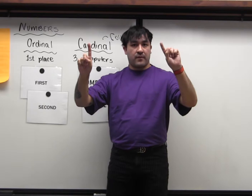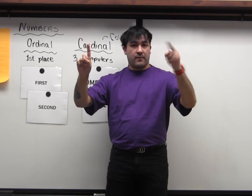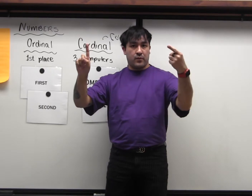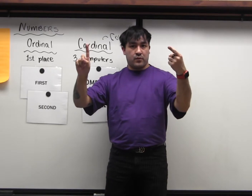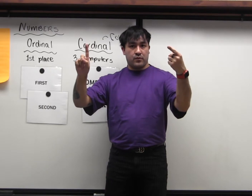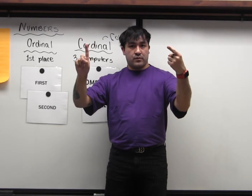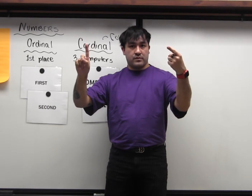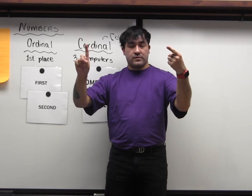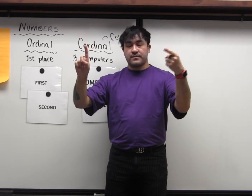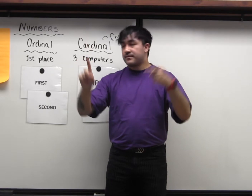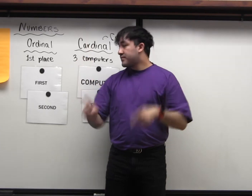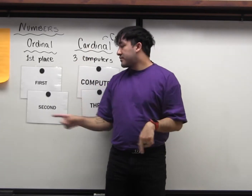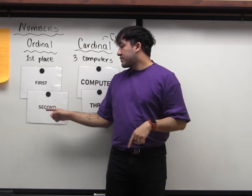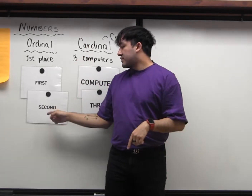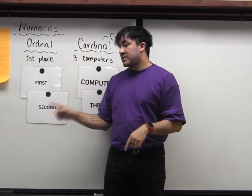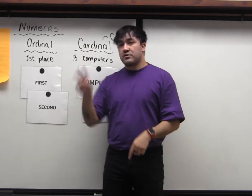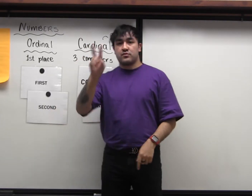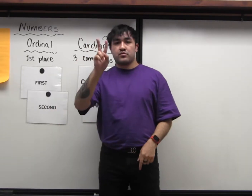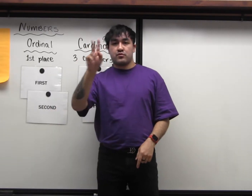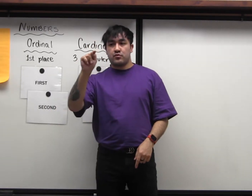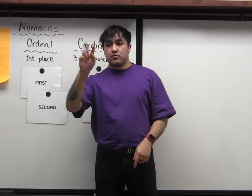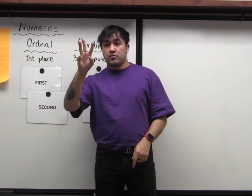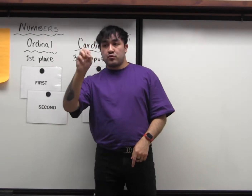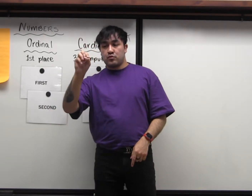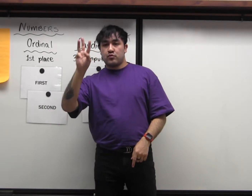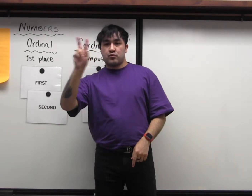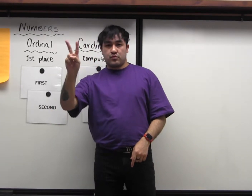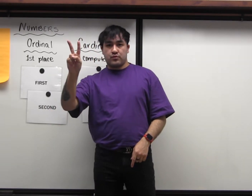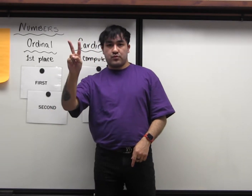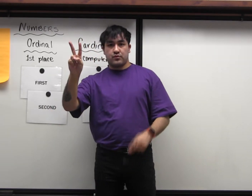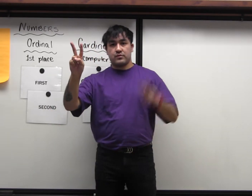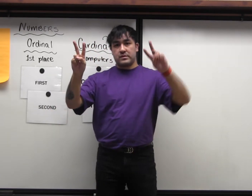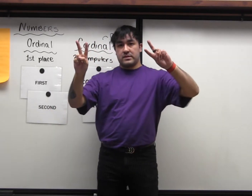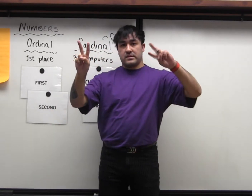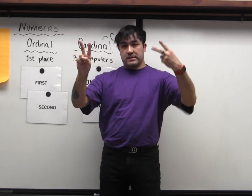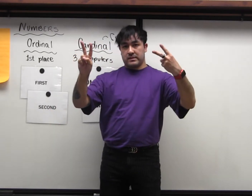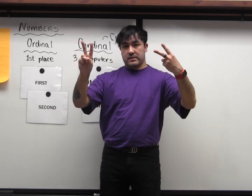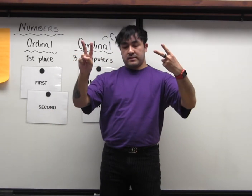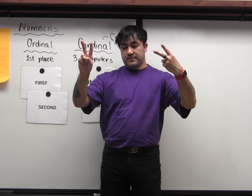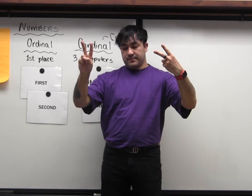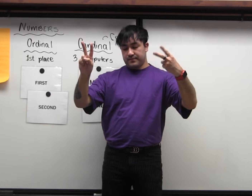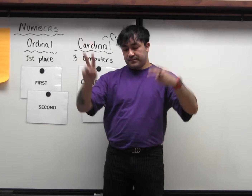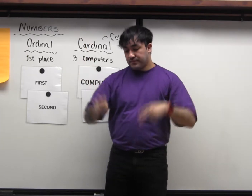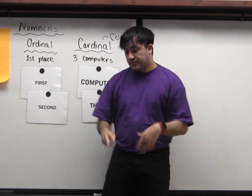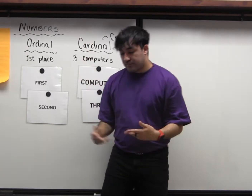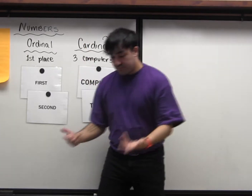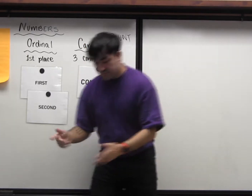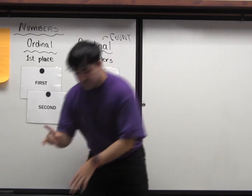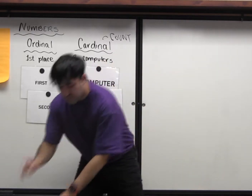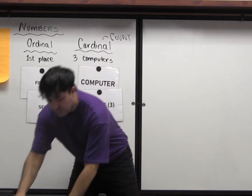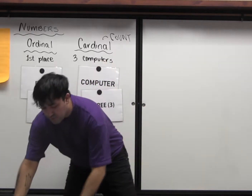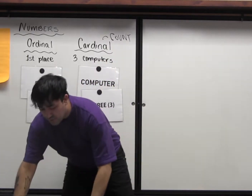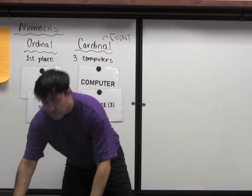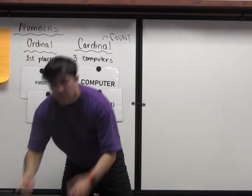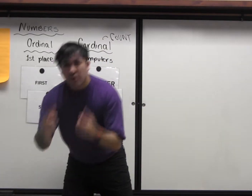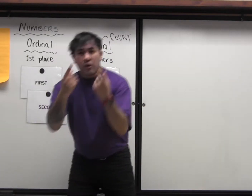So when we're talking about first place, second place, or third, we twist our wrist, but if we're just doing a 2, we just hold it